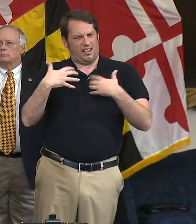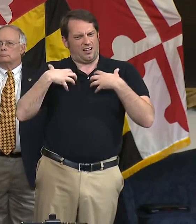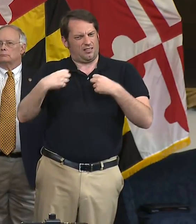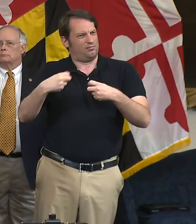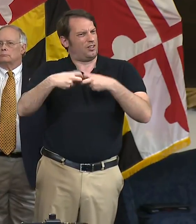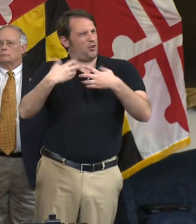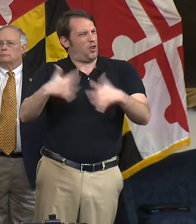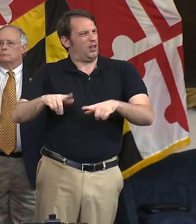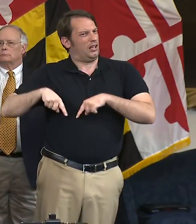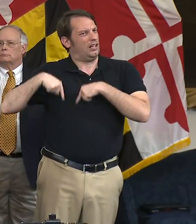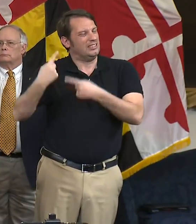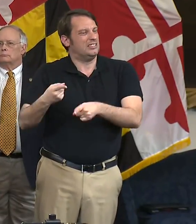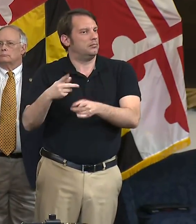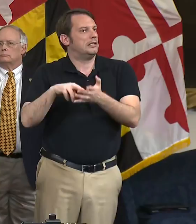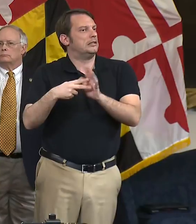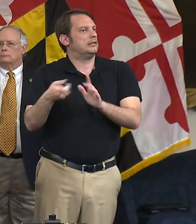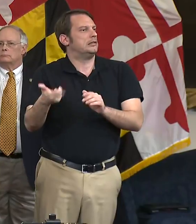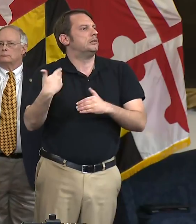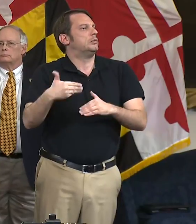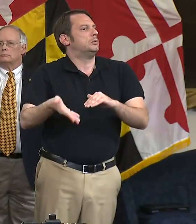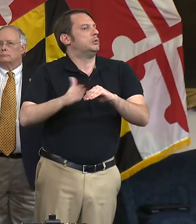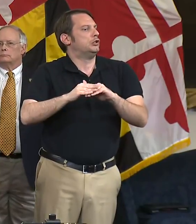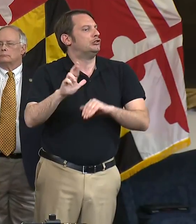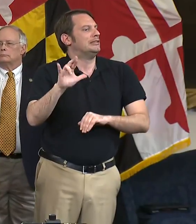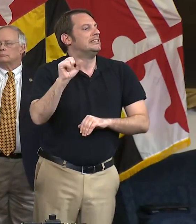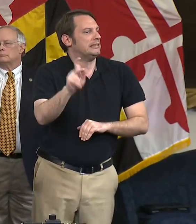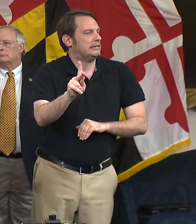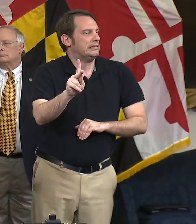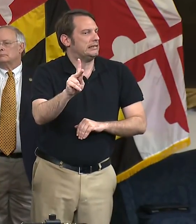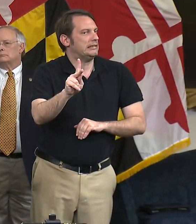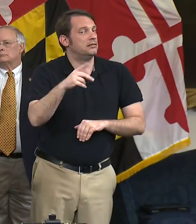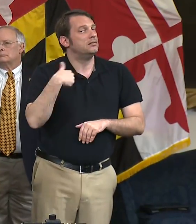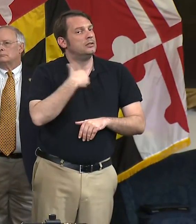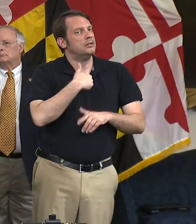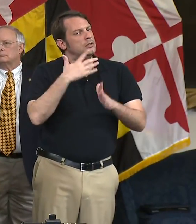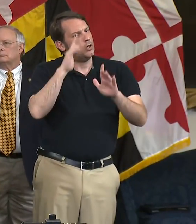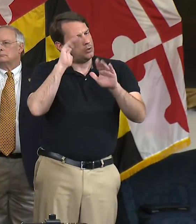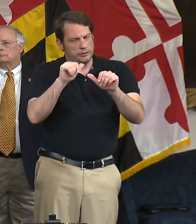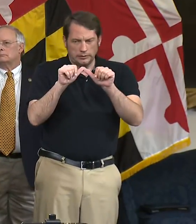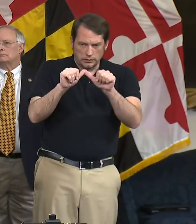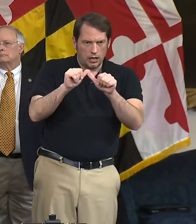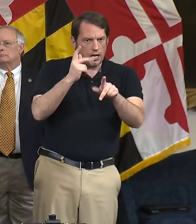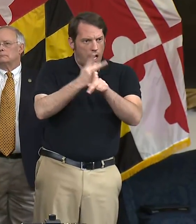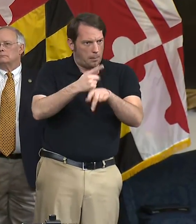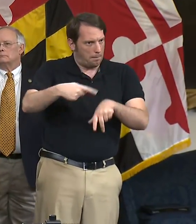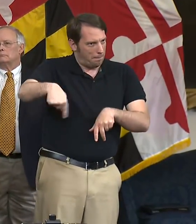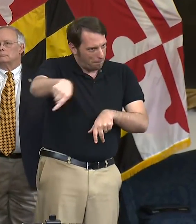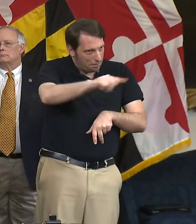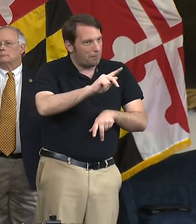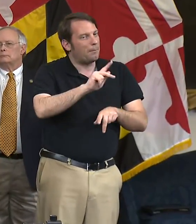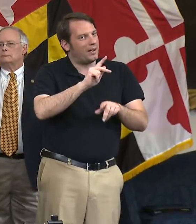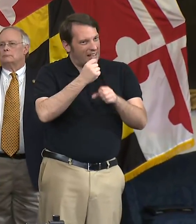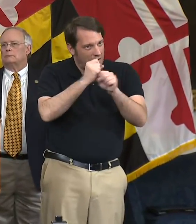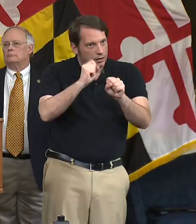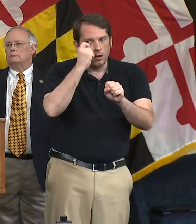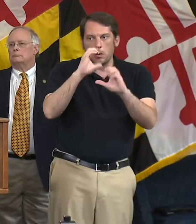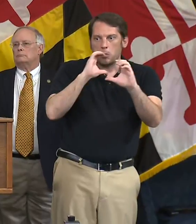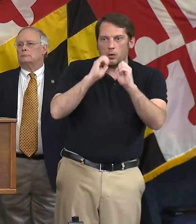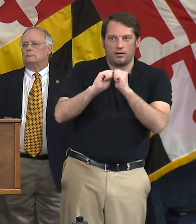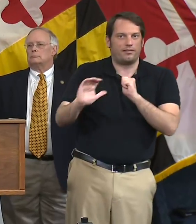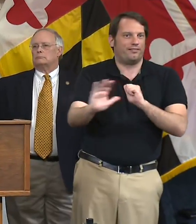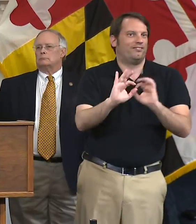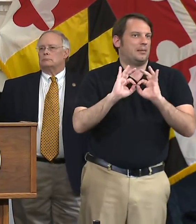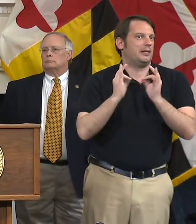and we're going to continue to try to do everything we can to keep them safe and to communicate with their loved ones that are concerned. Governor, are any of the